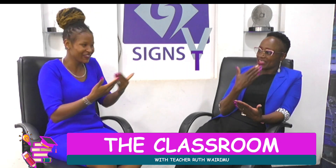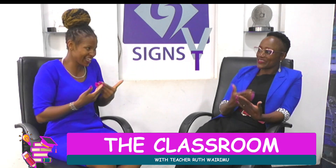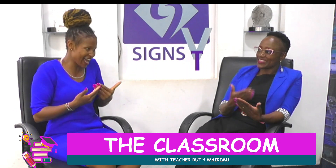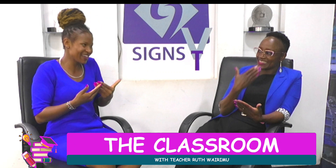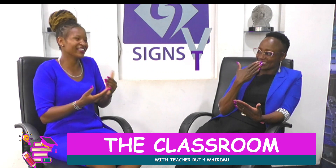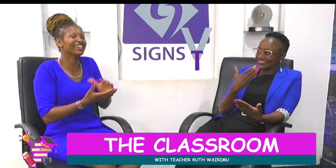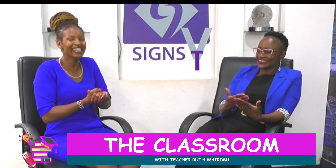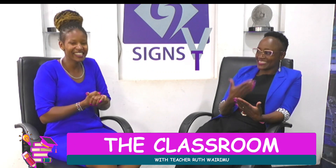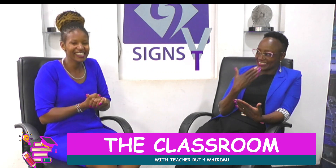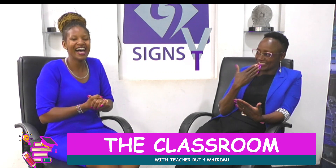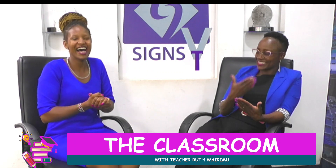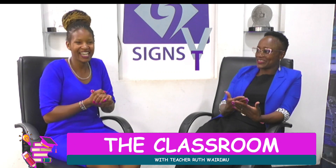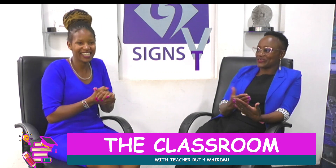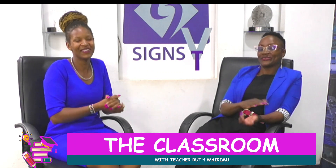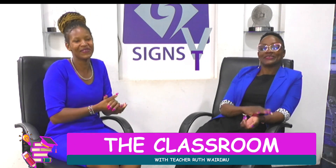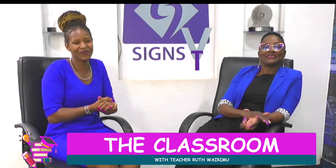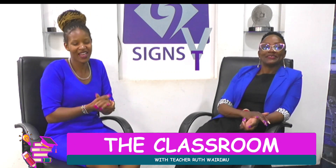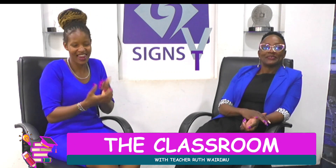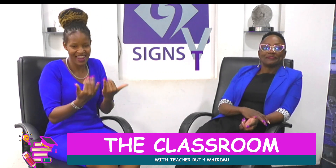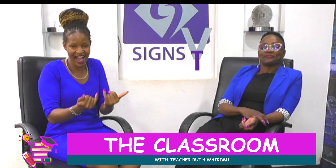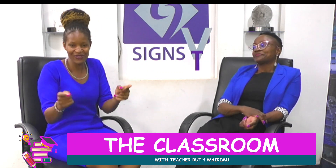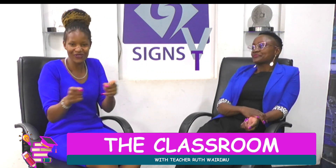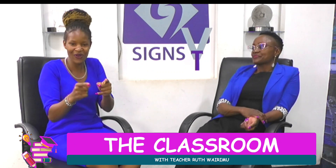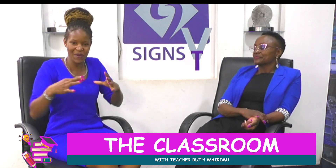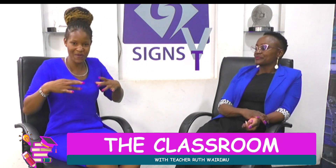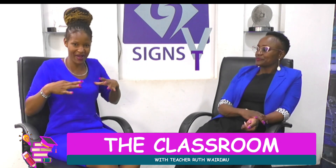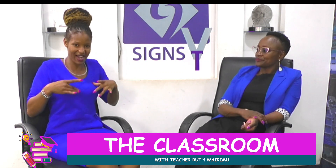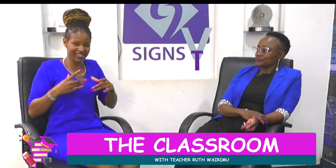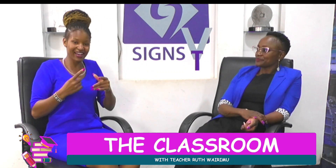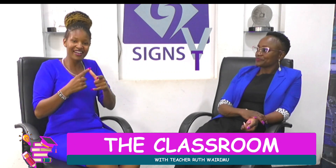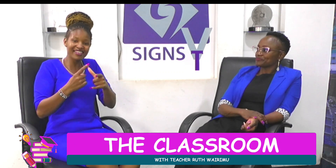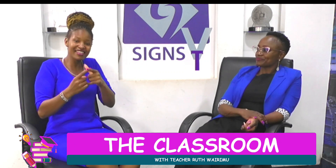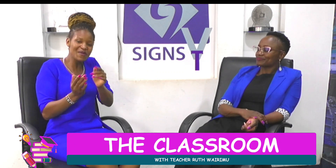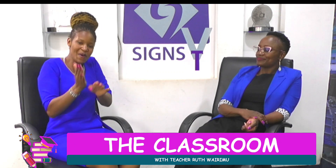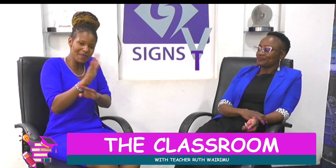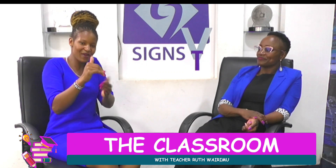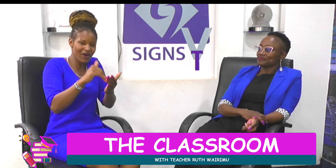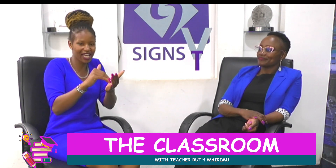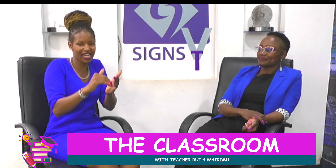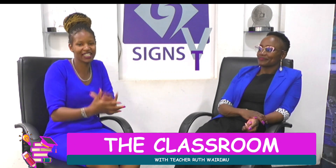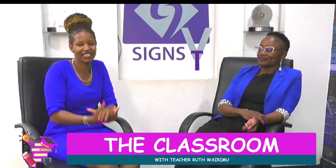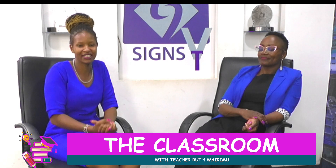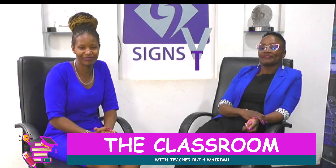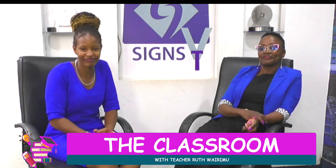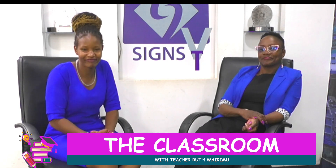as well. Now,